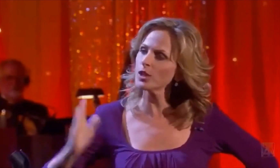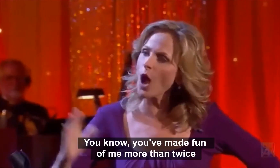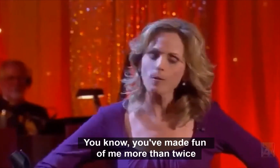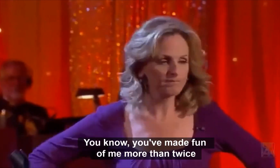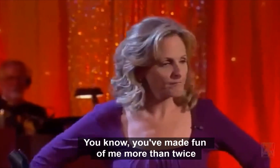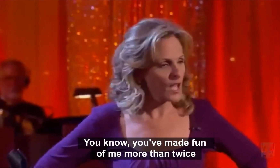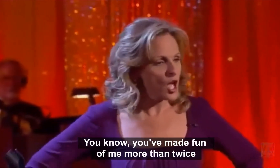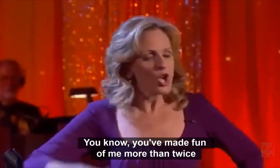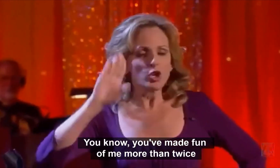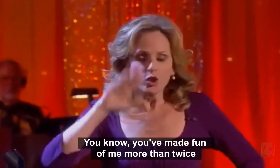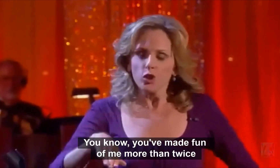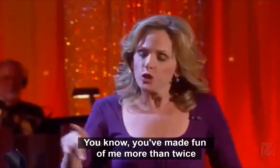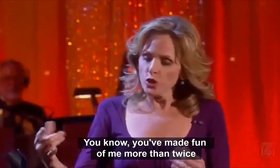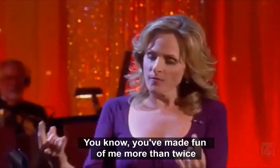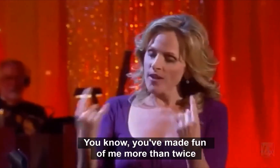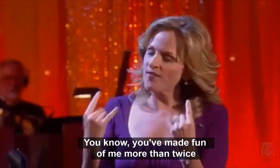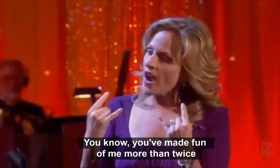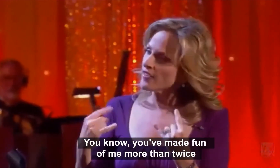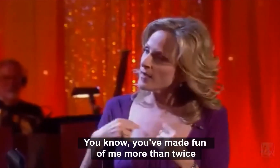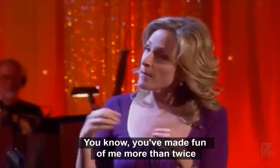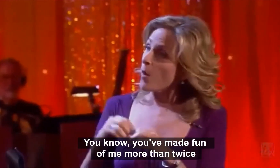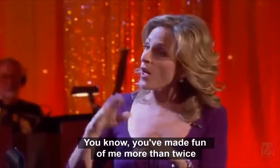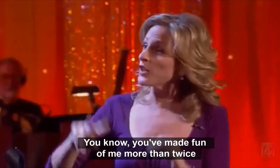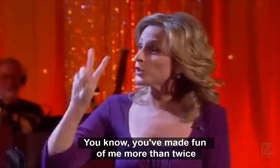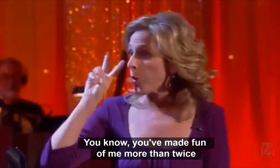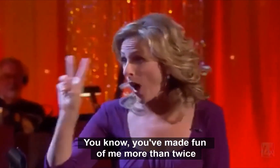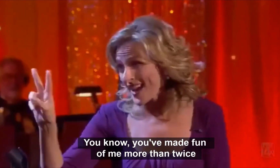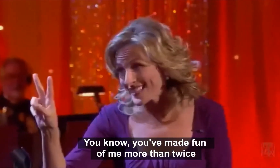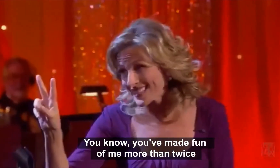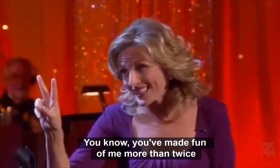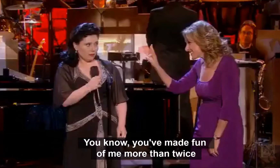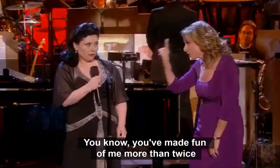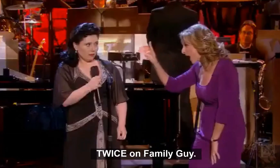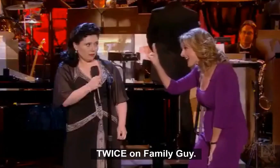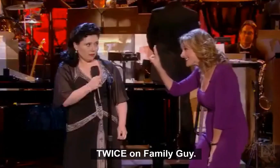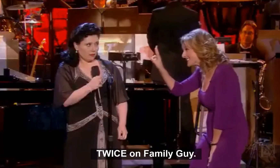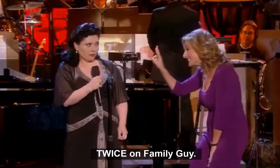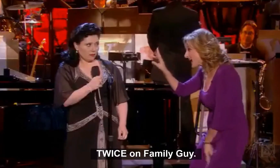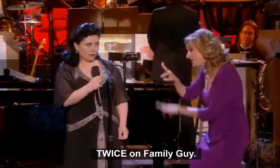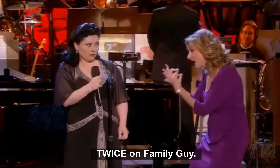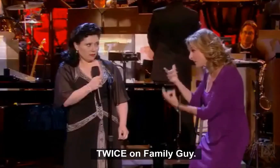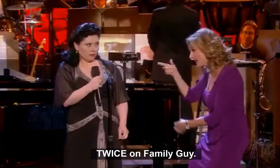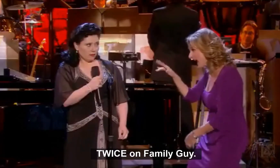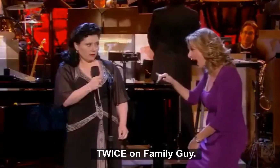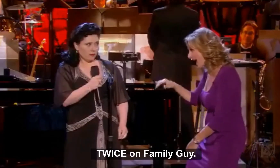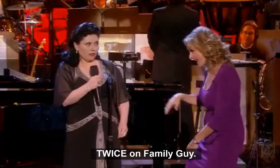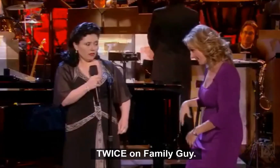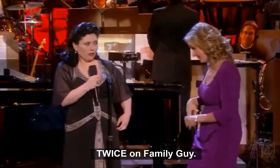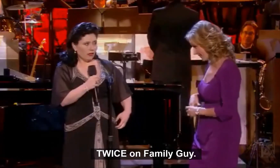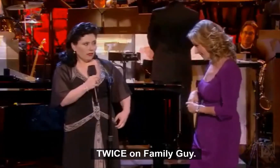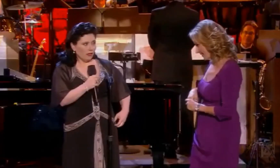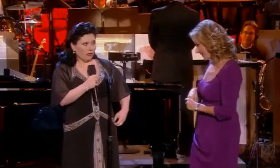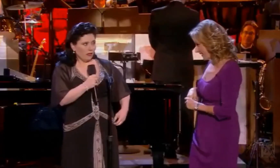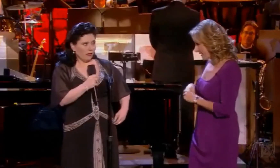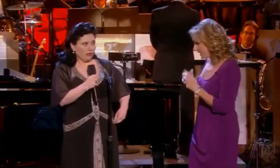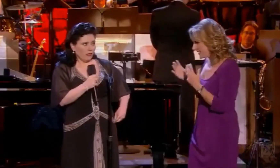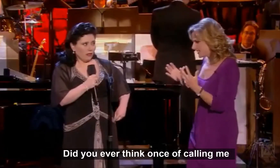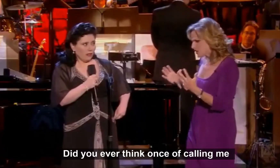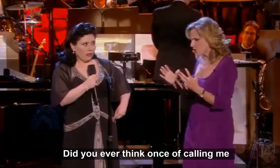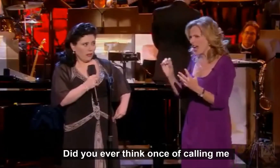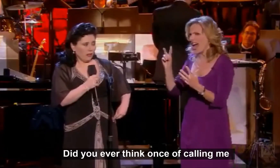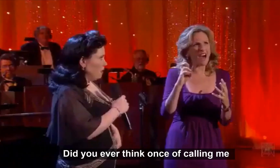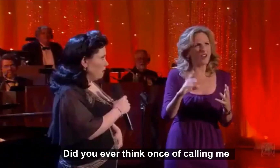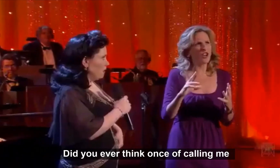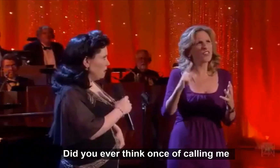You know, you've made fun of me more than twice. Twice, a Family Guy. Did